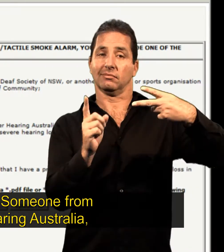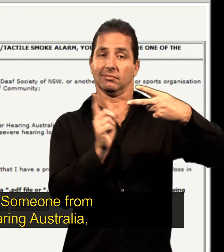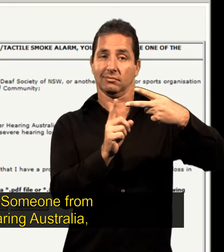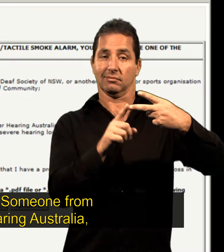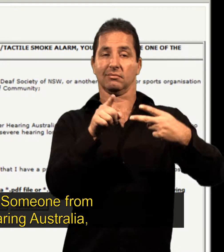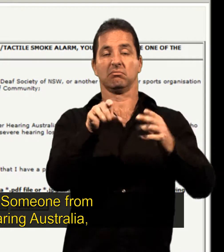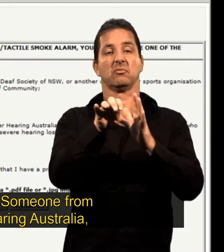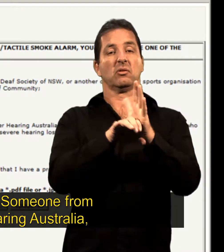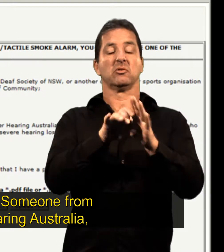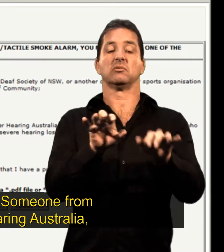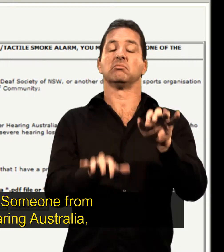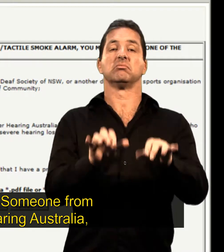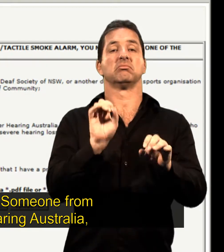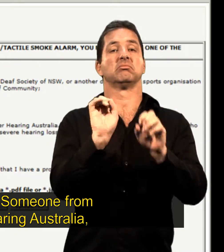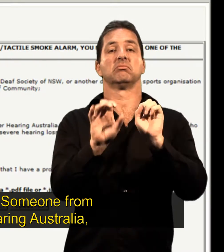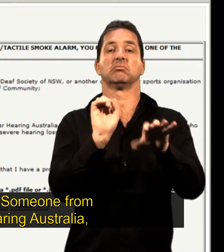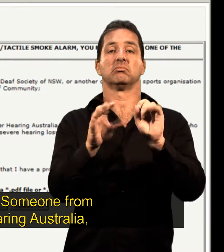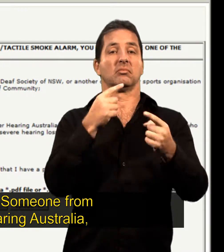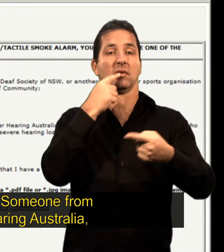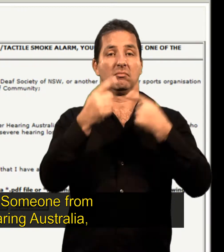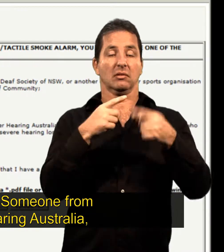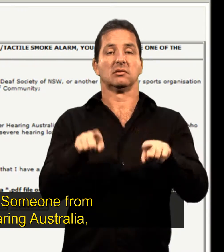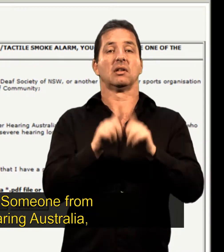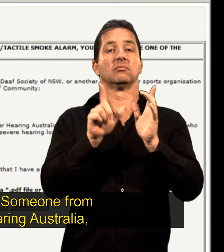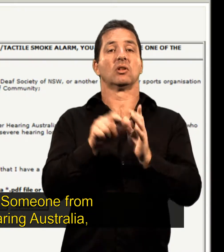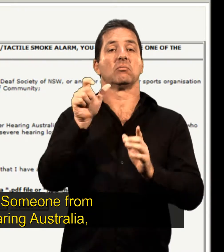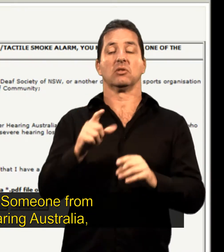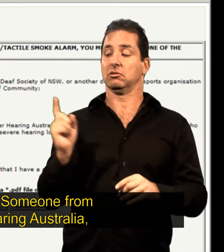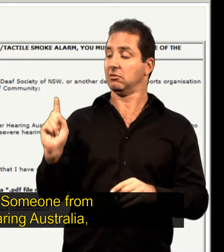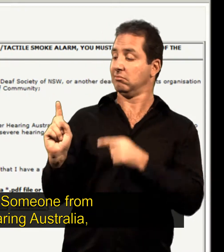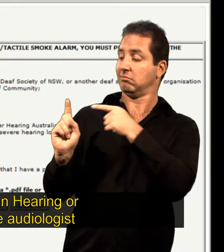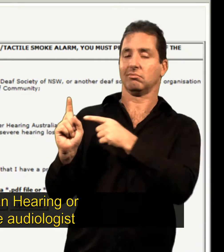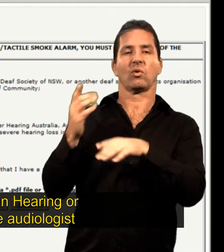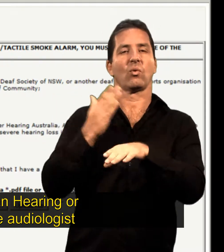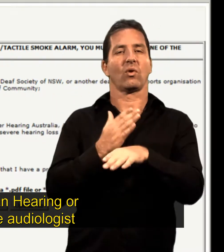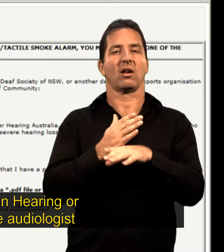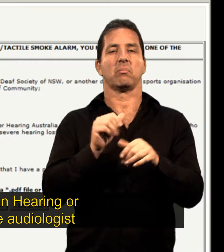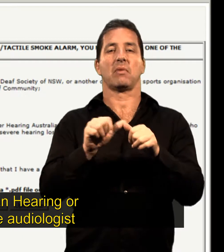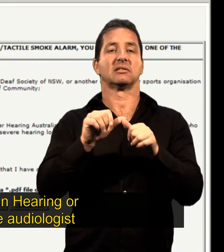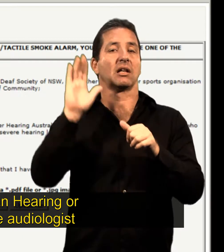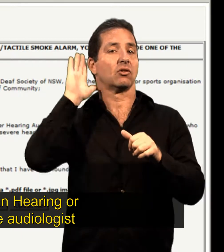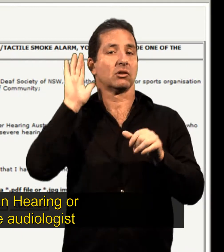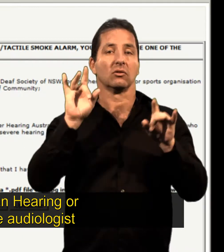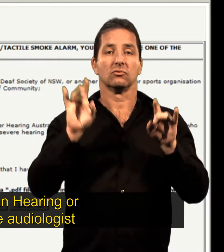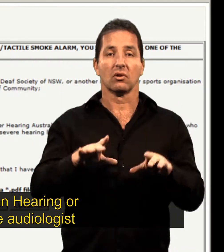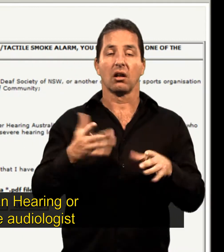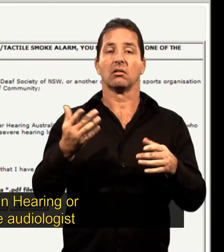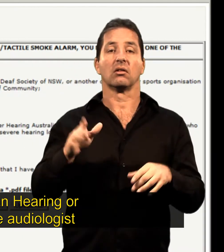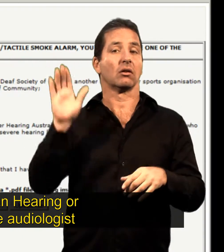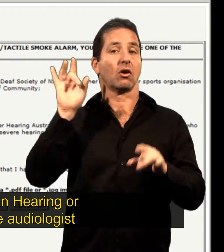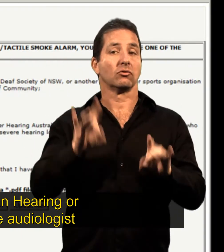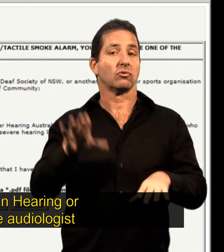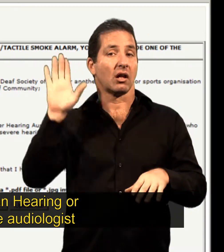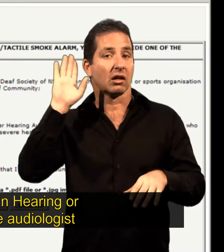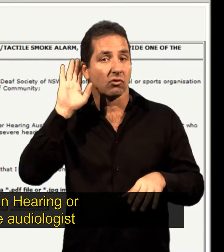Option 2. Someone from Better Hearing Australia, Australian Hearing, or a